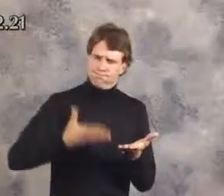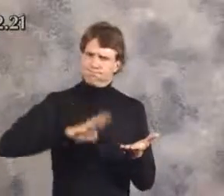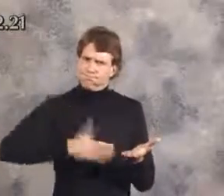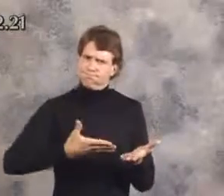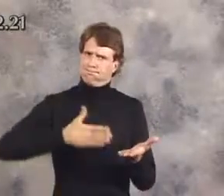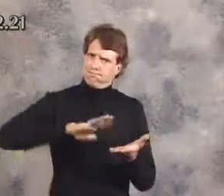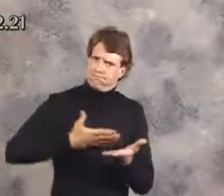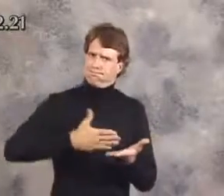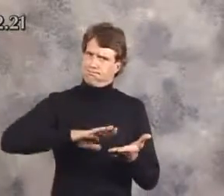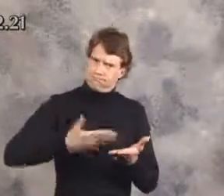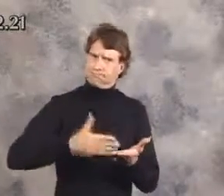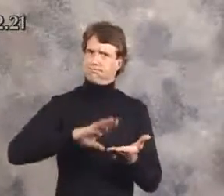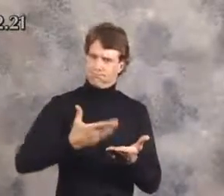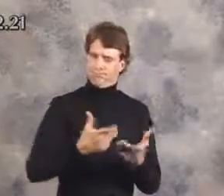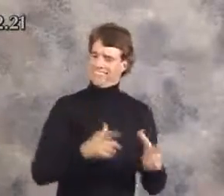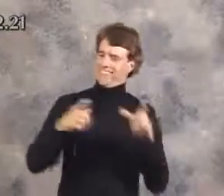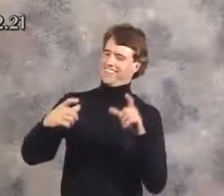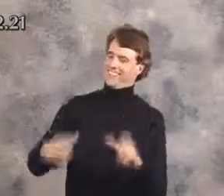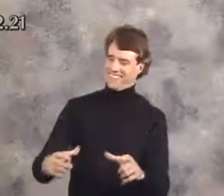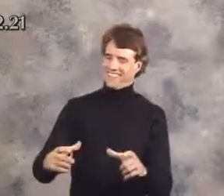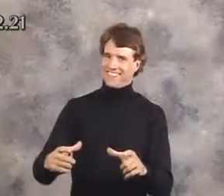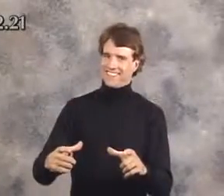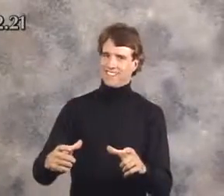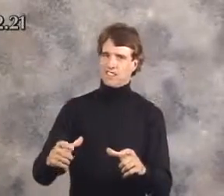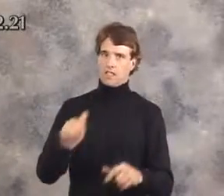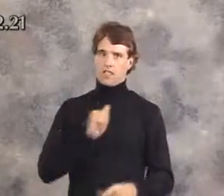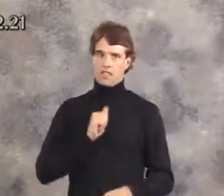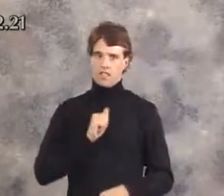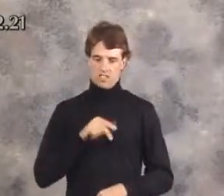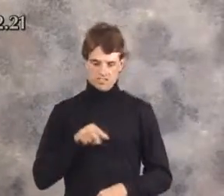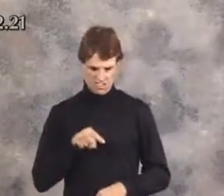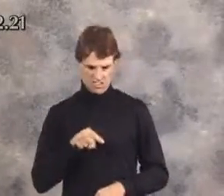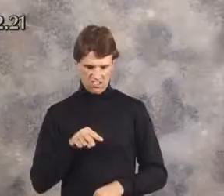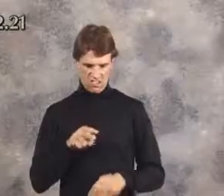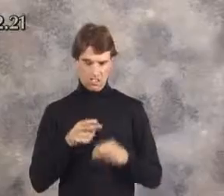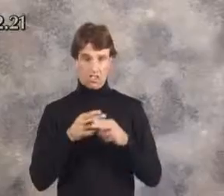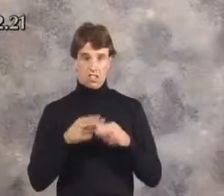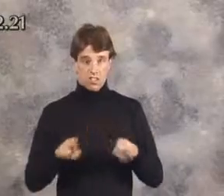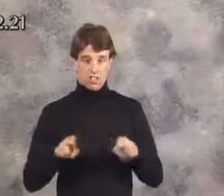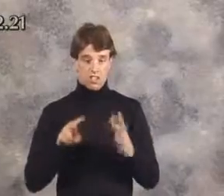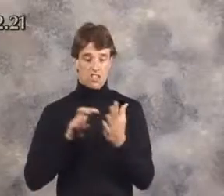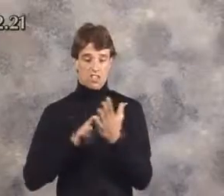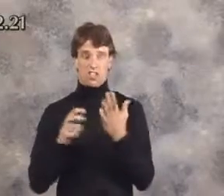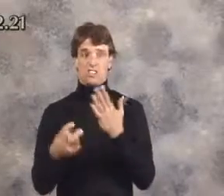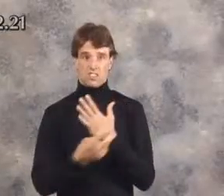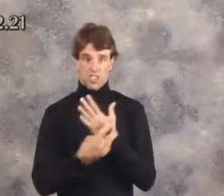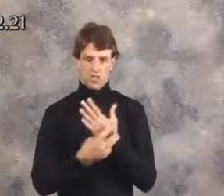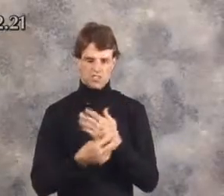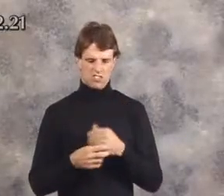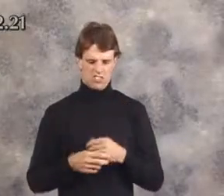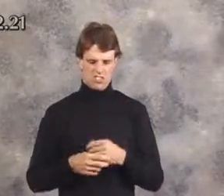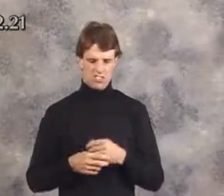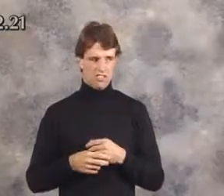mother had cooked and gave Anna an egg and some toast, but Anna didn't want